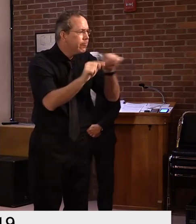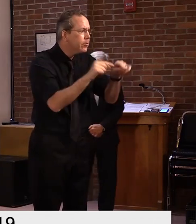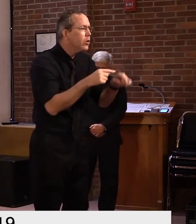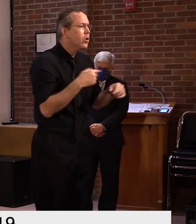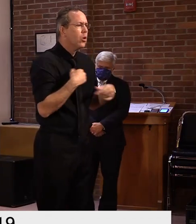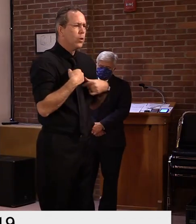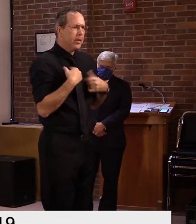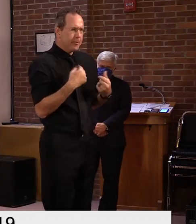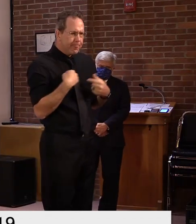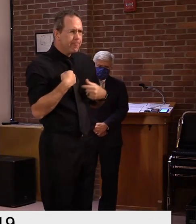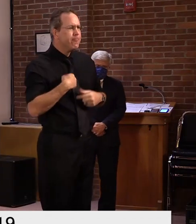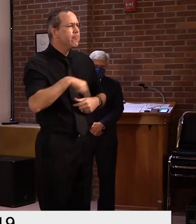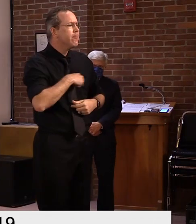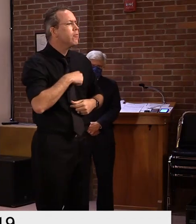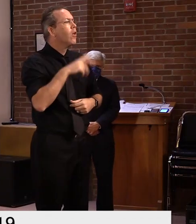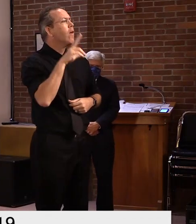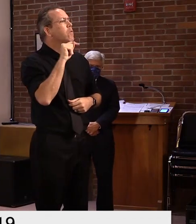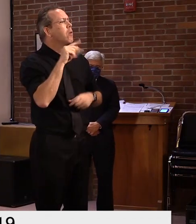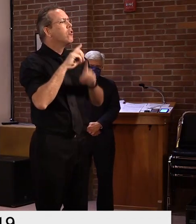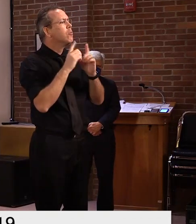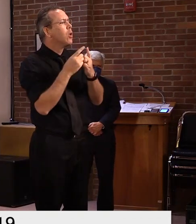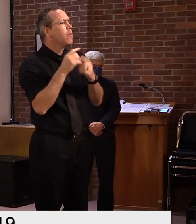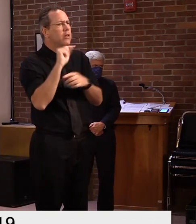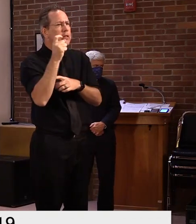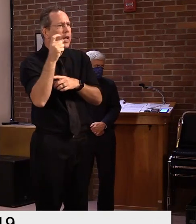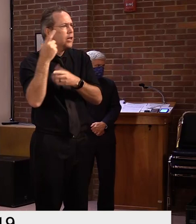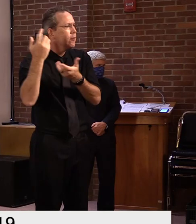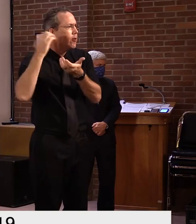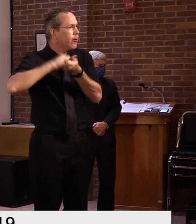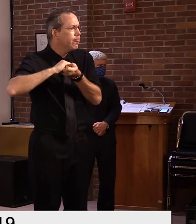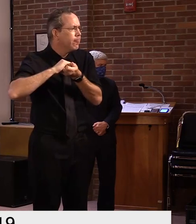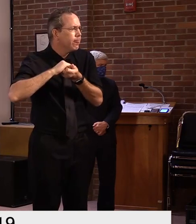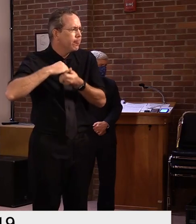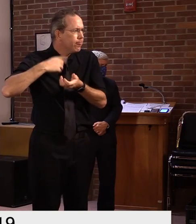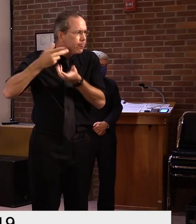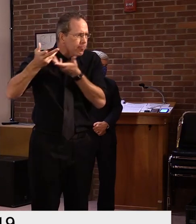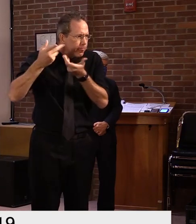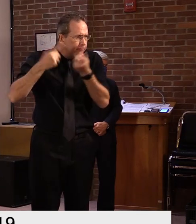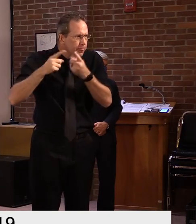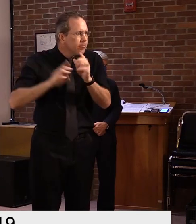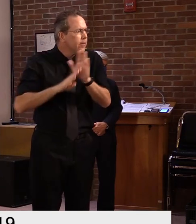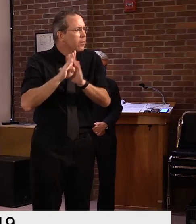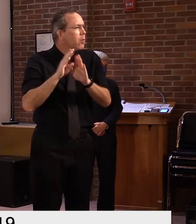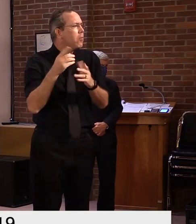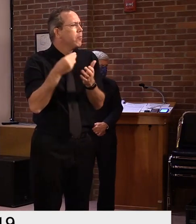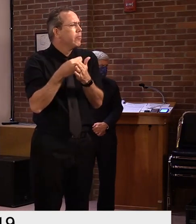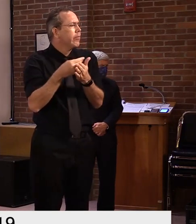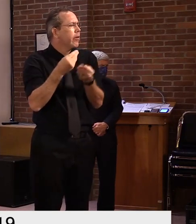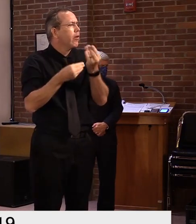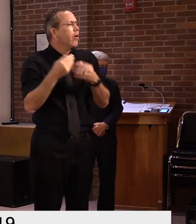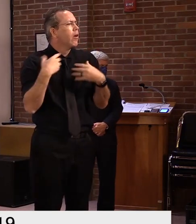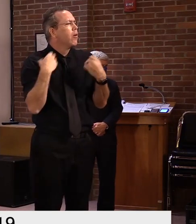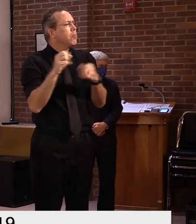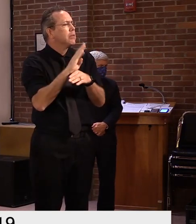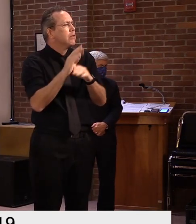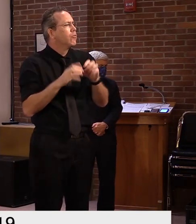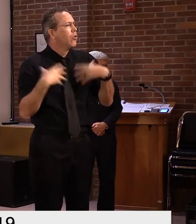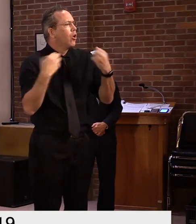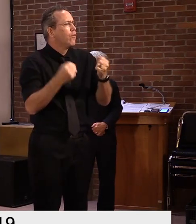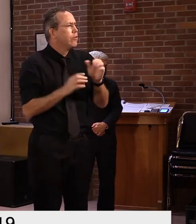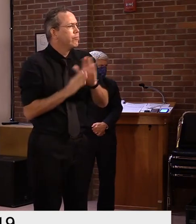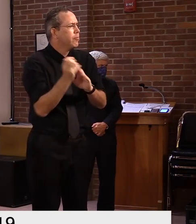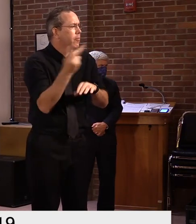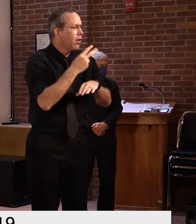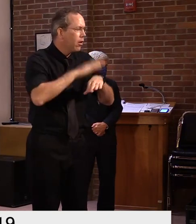we stood up and launched an economic recovery grant program in a matter of days, delivering much needed financial